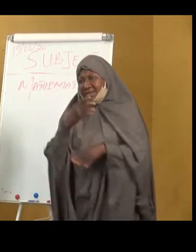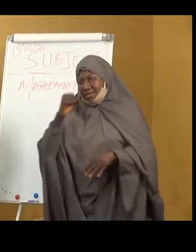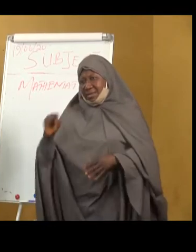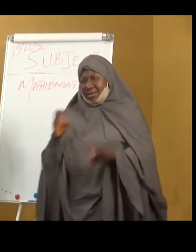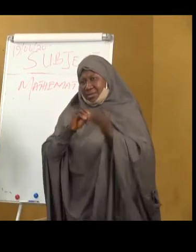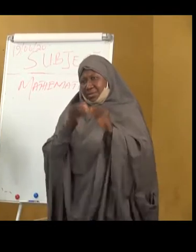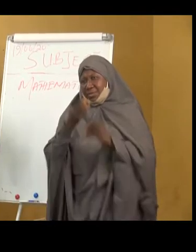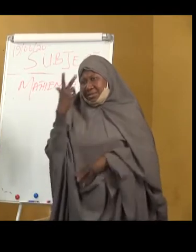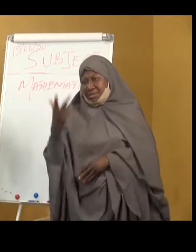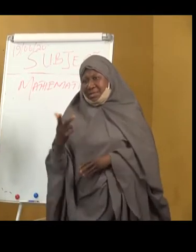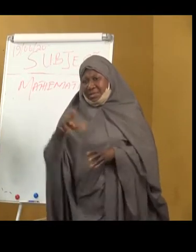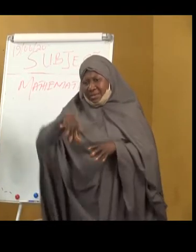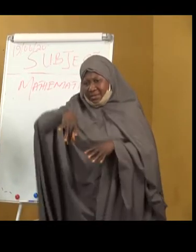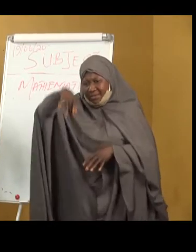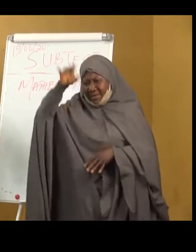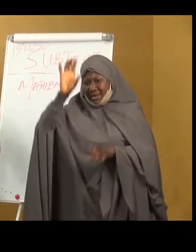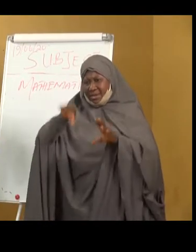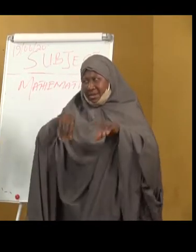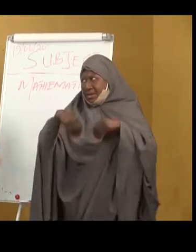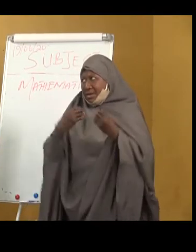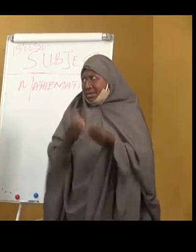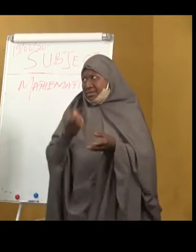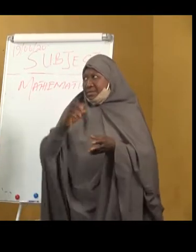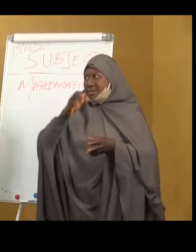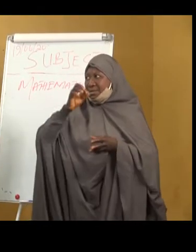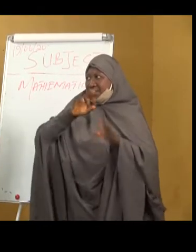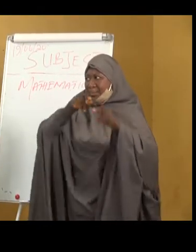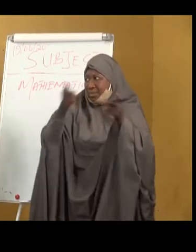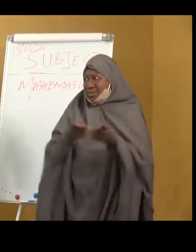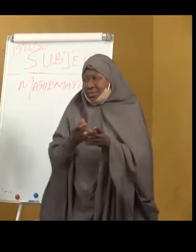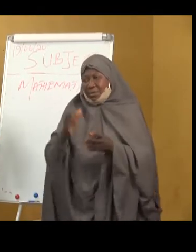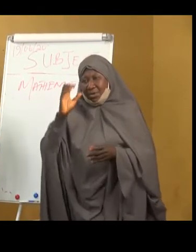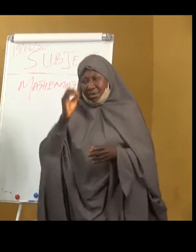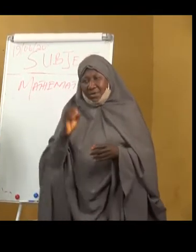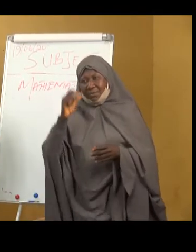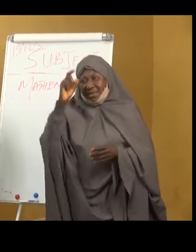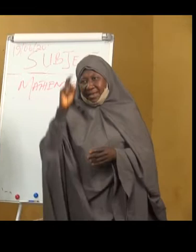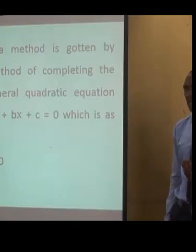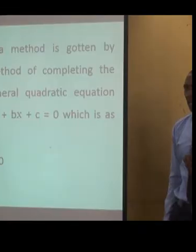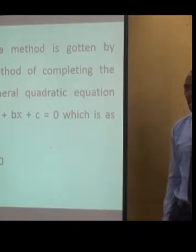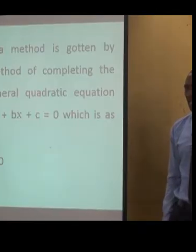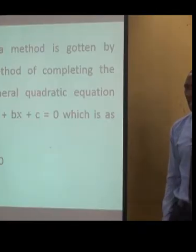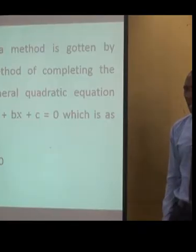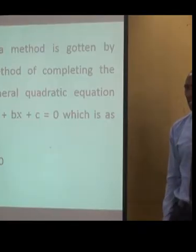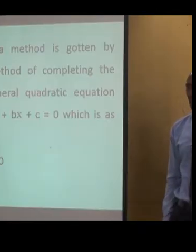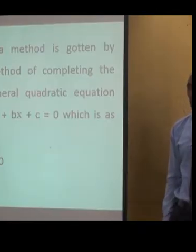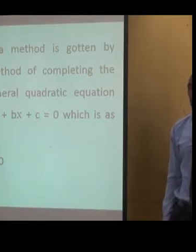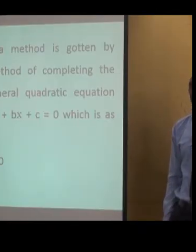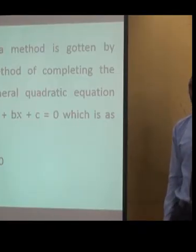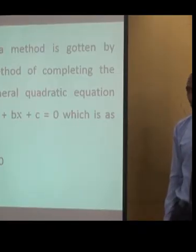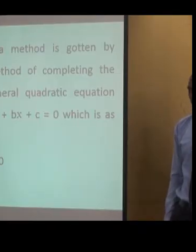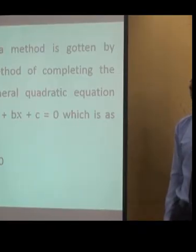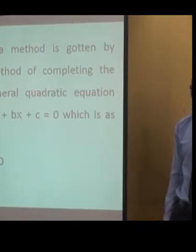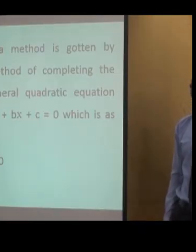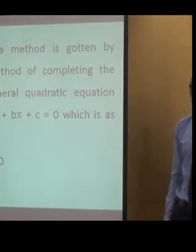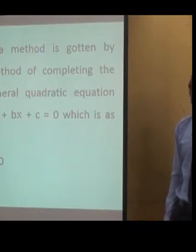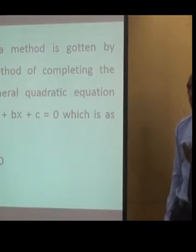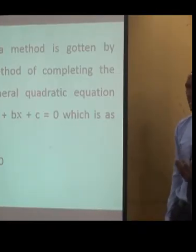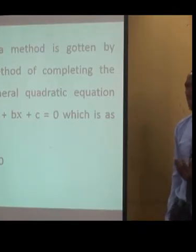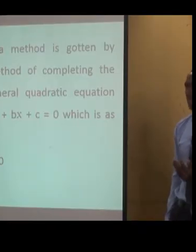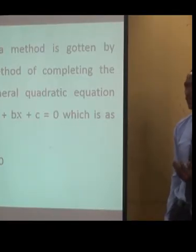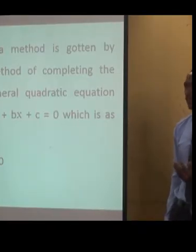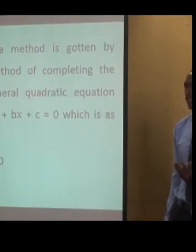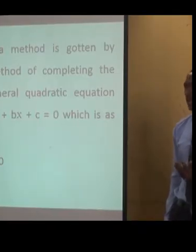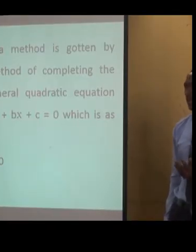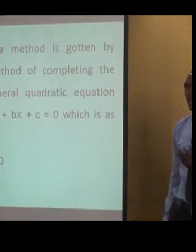3, find half the coefficient of x, square it, and add on both sides to